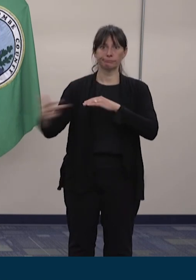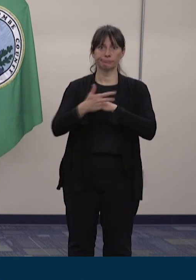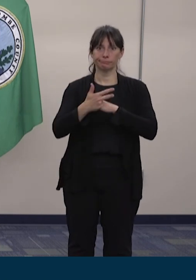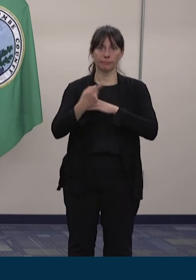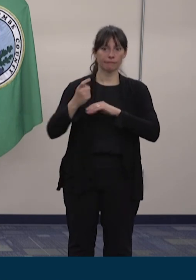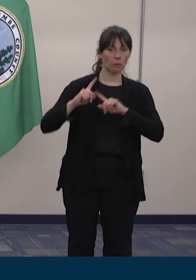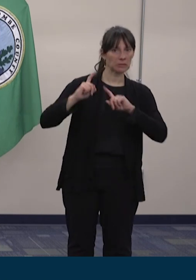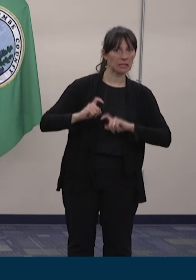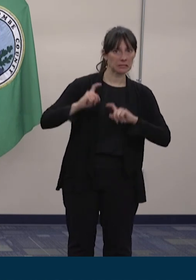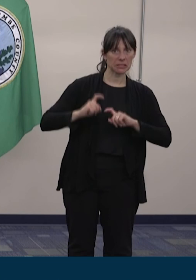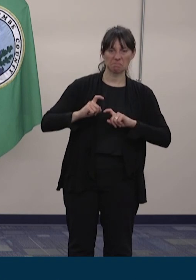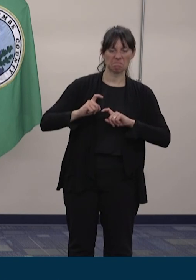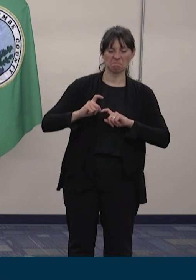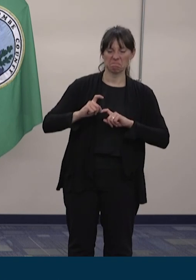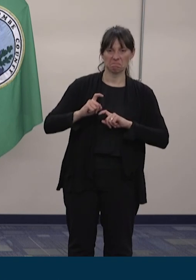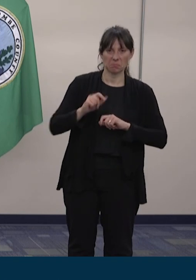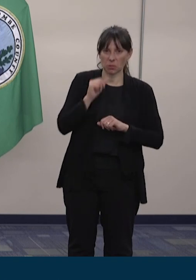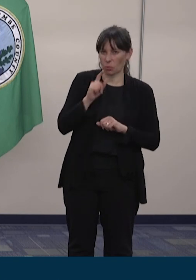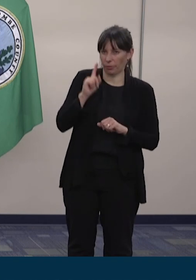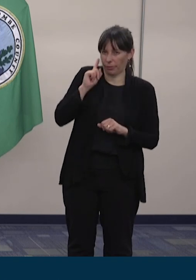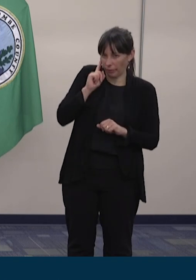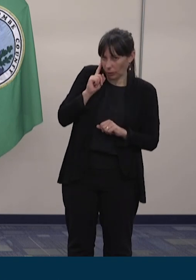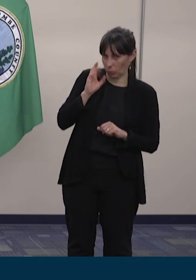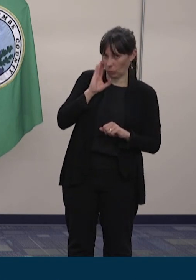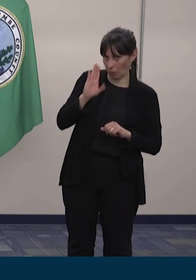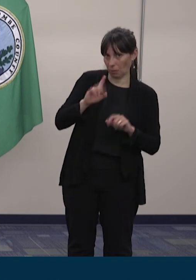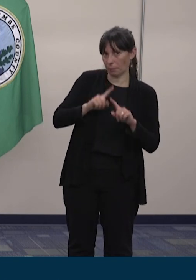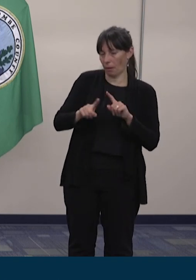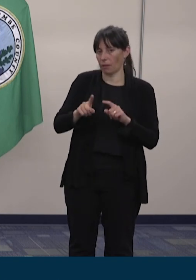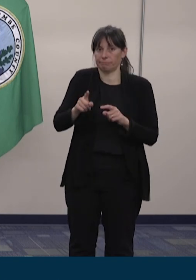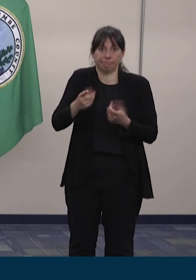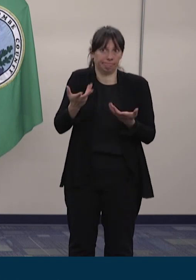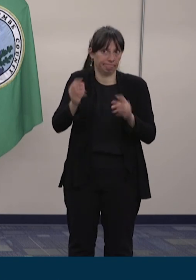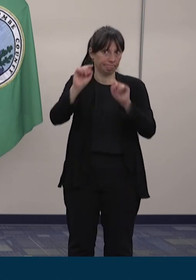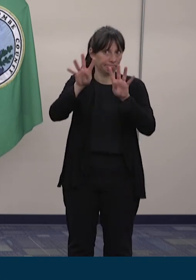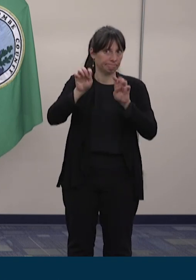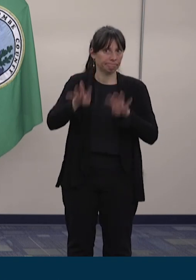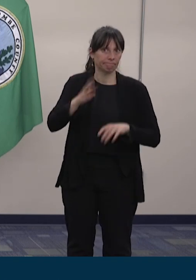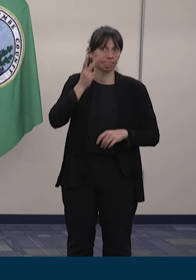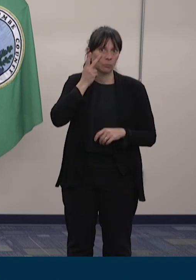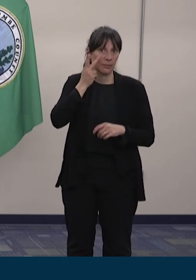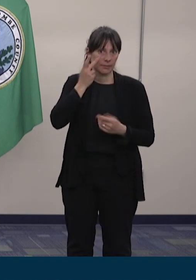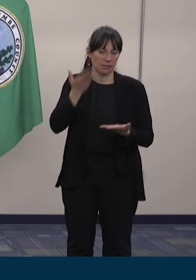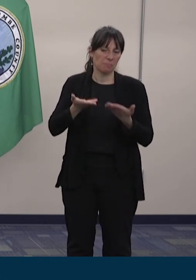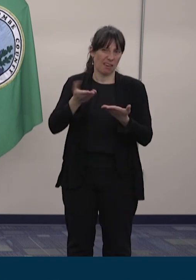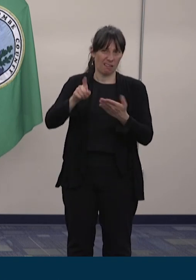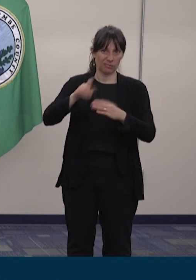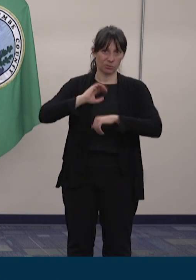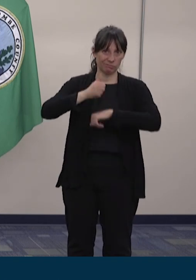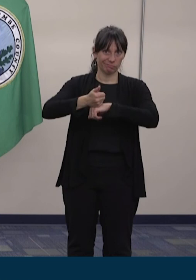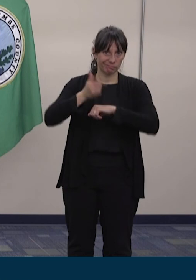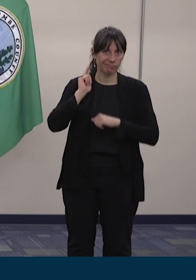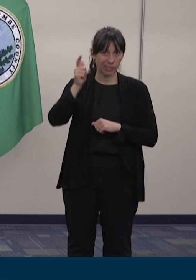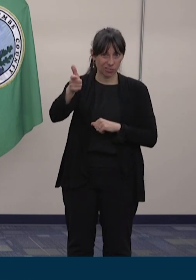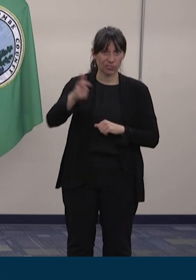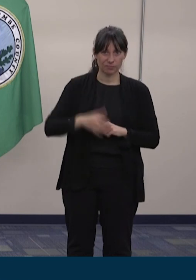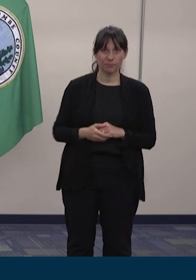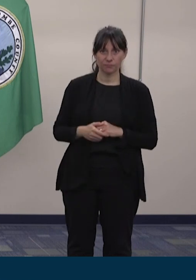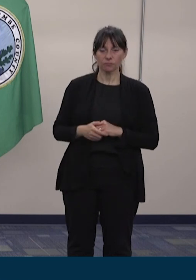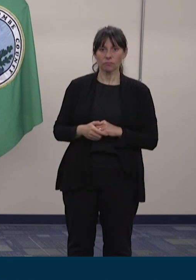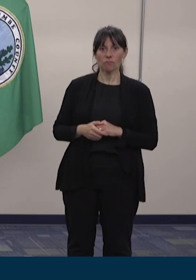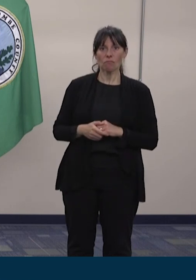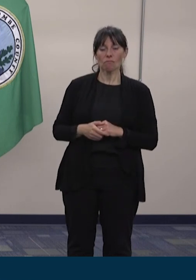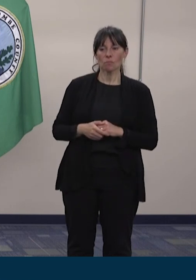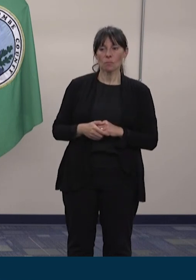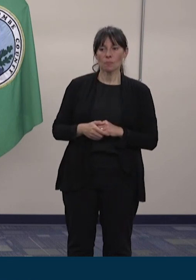to occur también with this ever-evolving situation. todo esto se está volviendo a replantear y equipo de cambiar en We are cualquier working momento. with additional